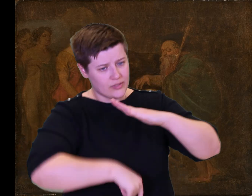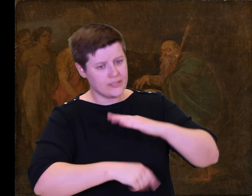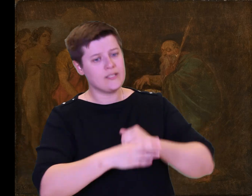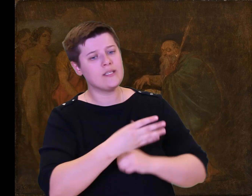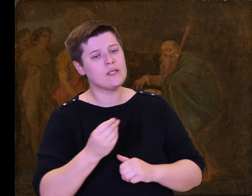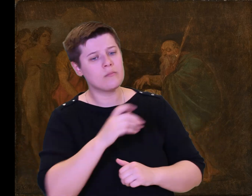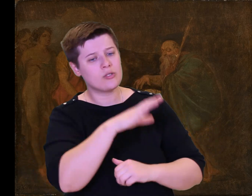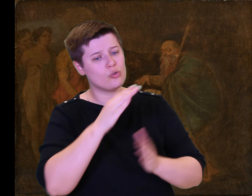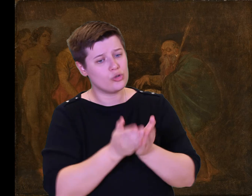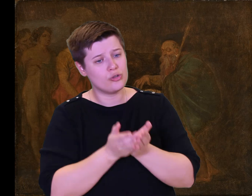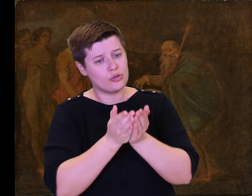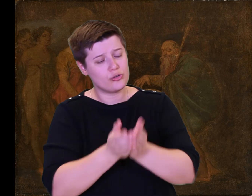with you."